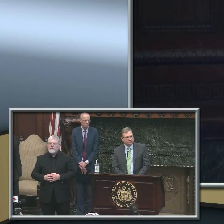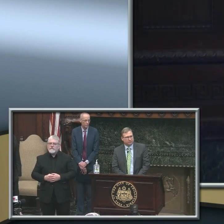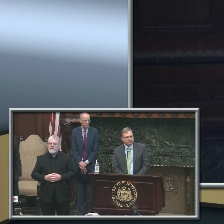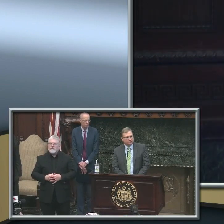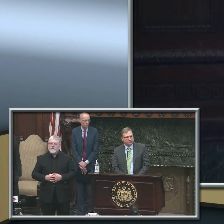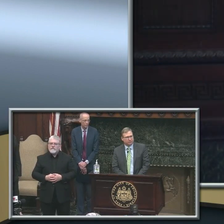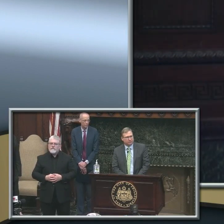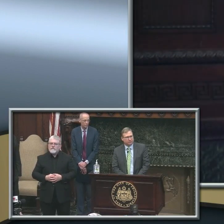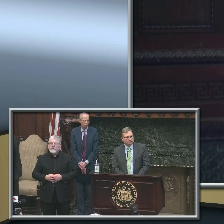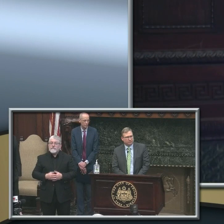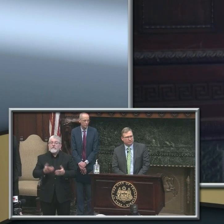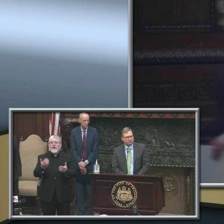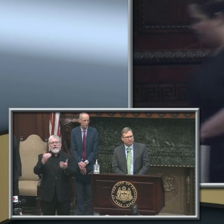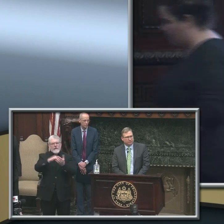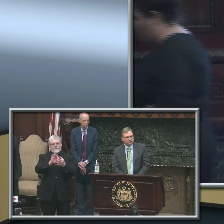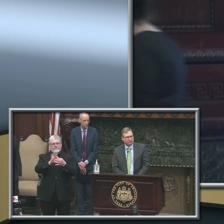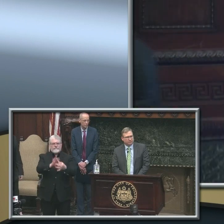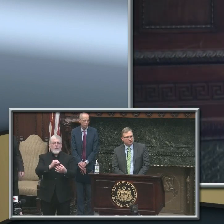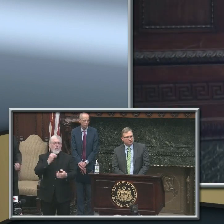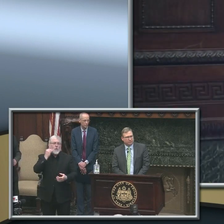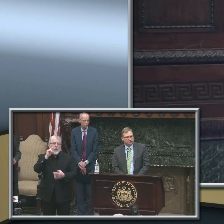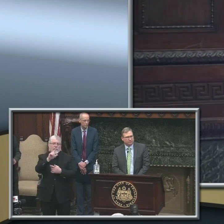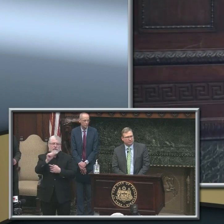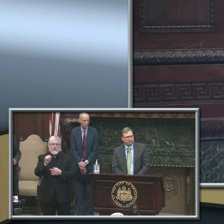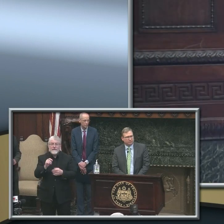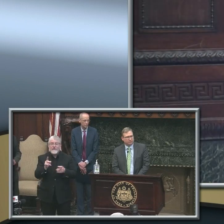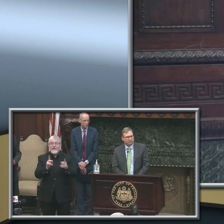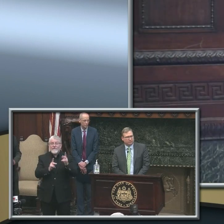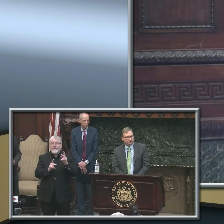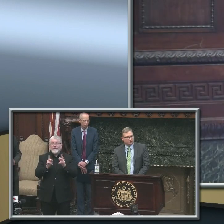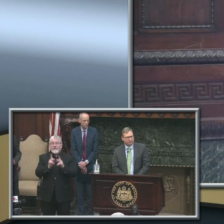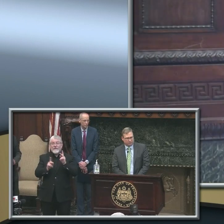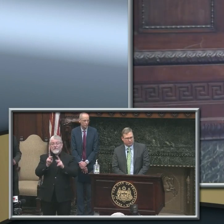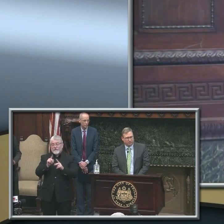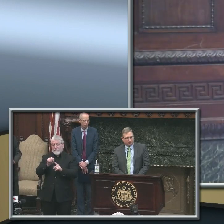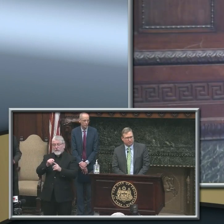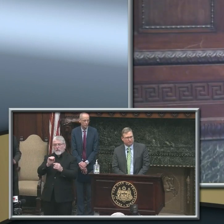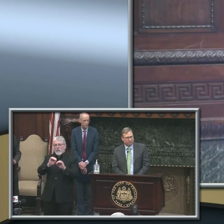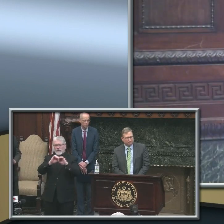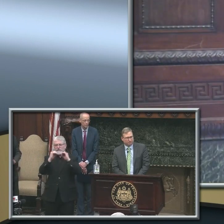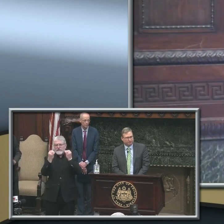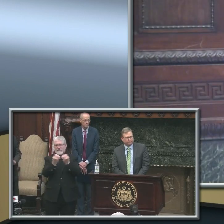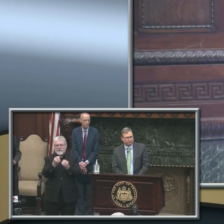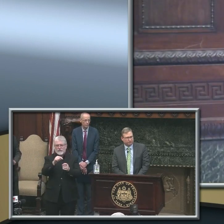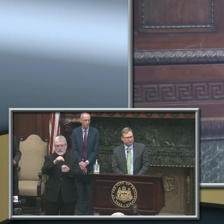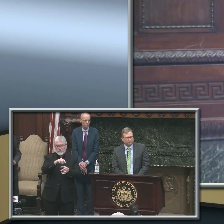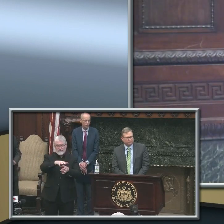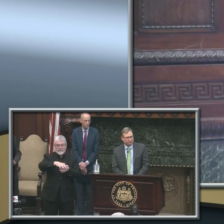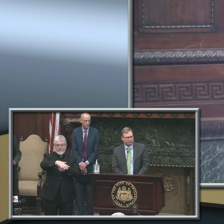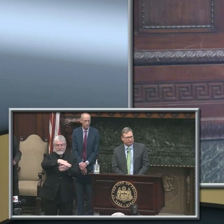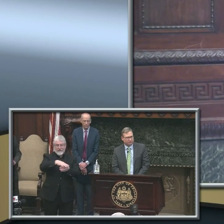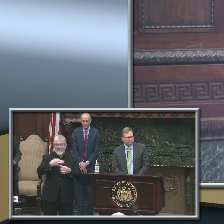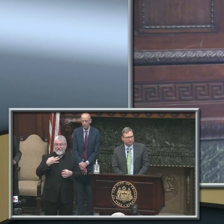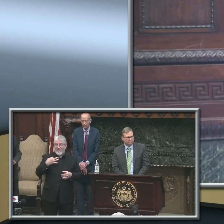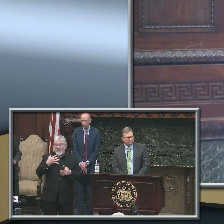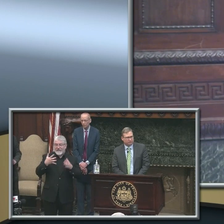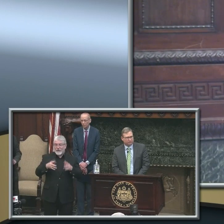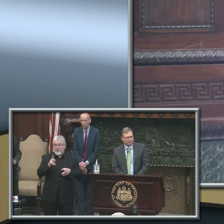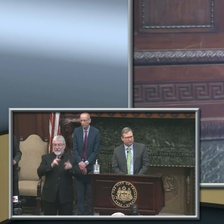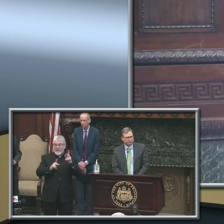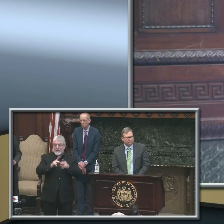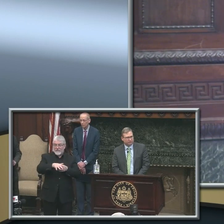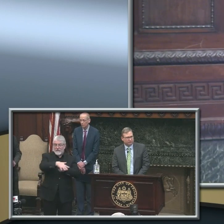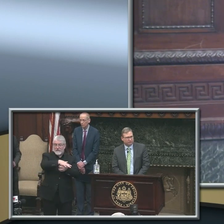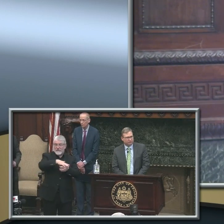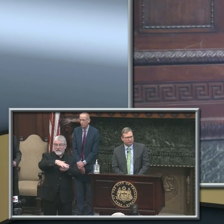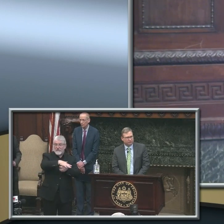lot of these organizations that work with them are also staffed by volunteers. Are volunteers for organizations that are helping